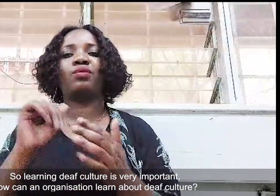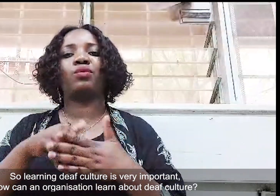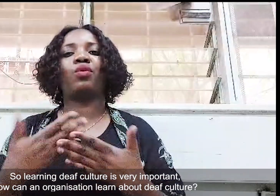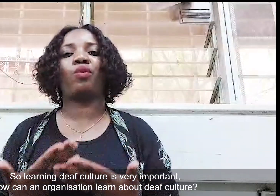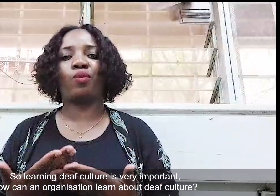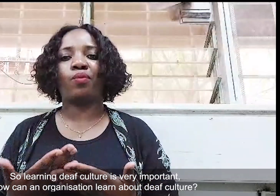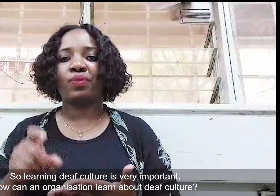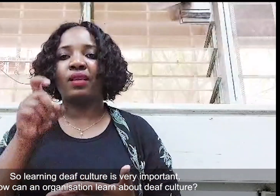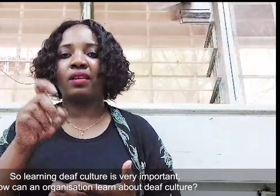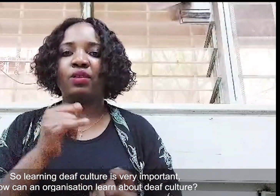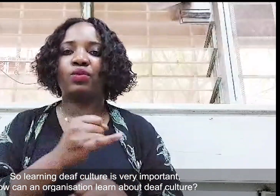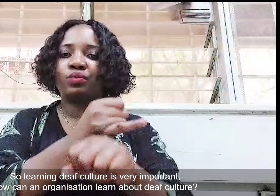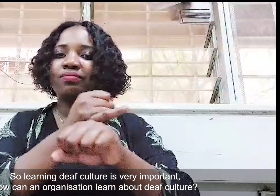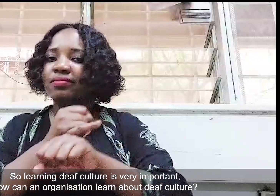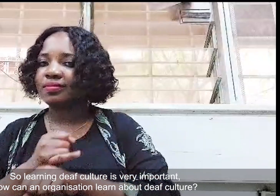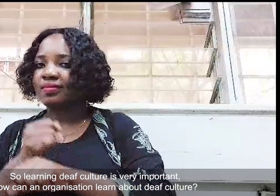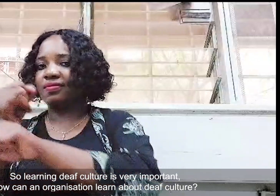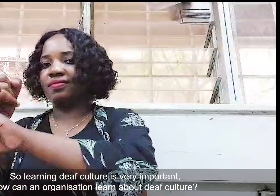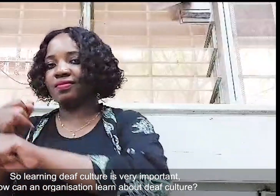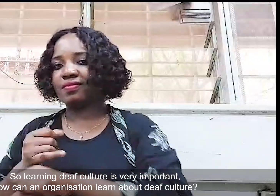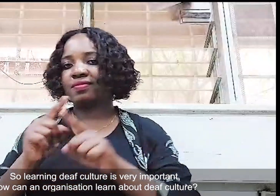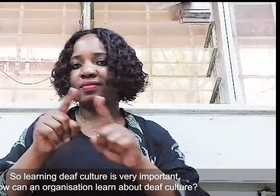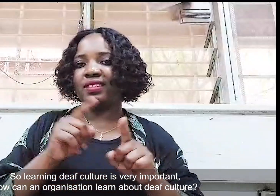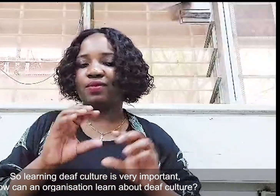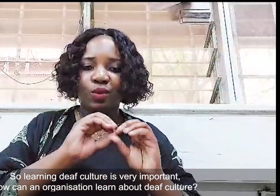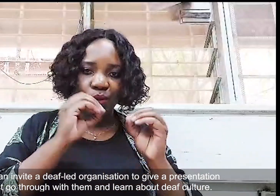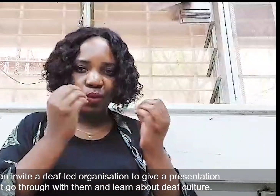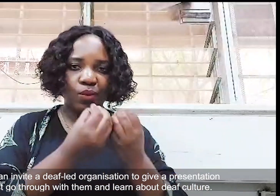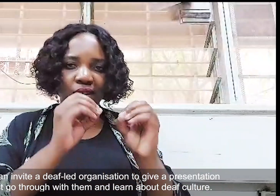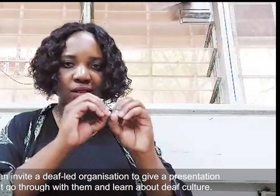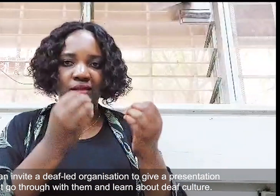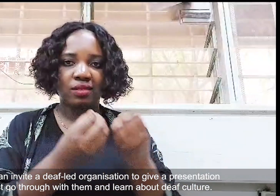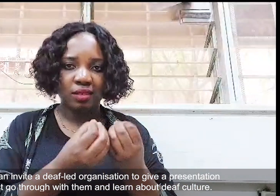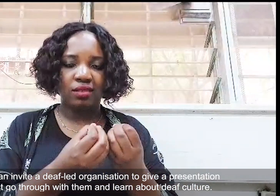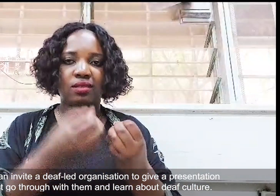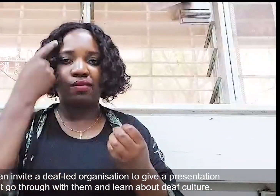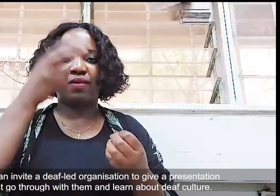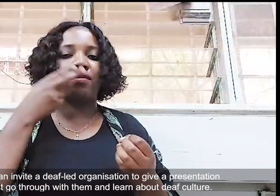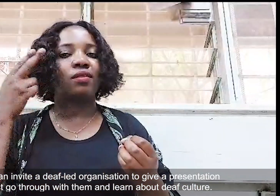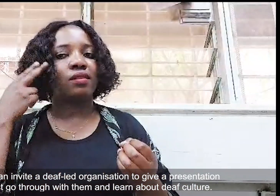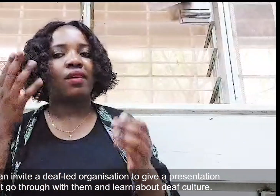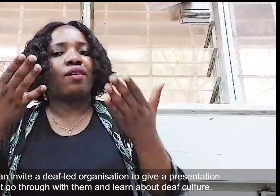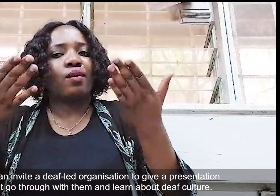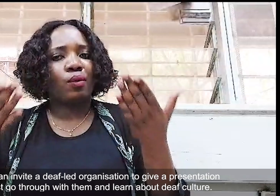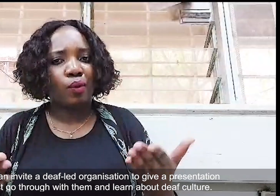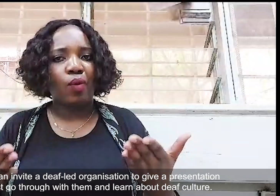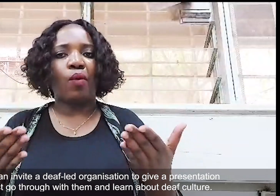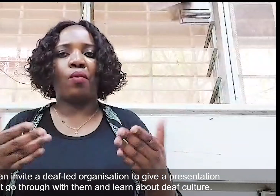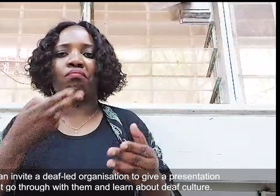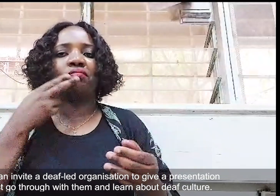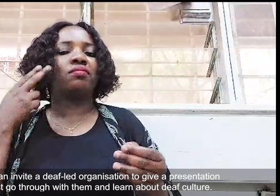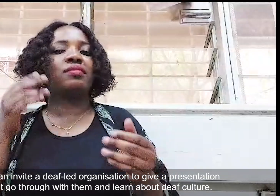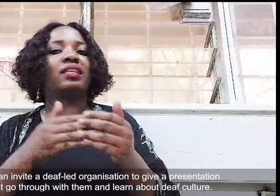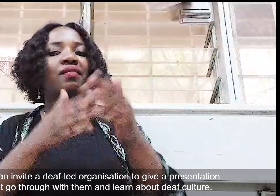deaf culture is very important. How can an organization learn about deaf culture? They can invite a deaf-led organization to